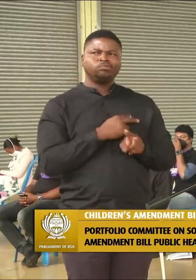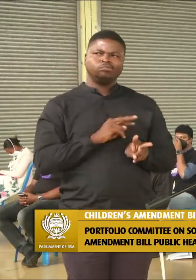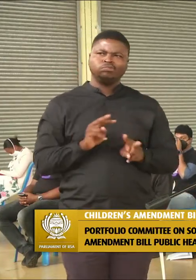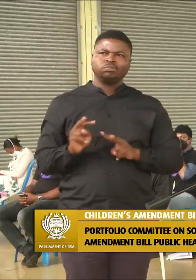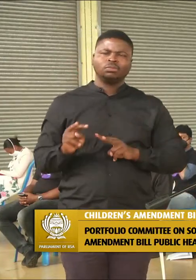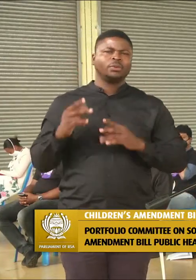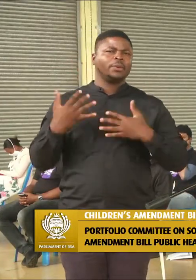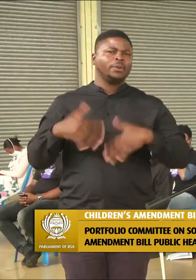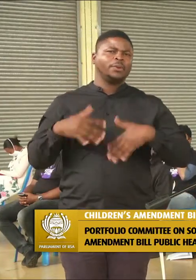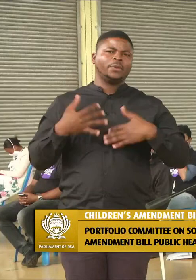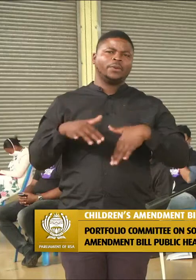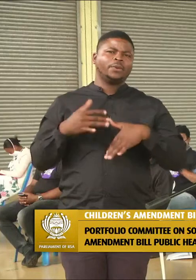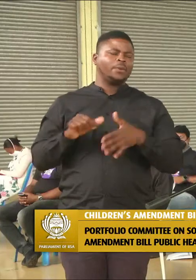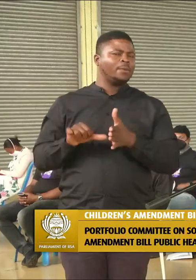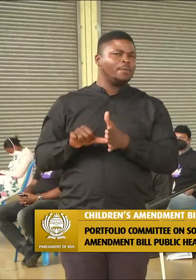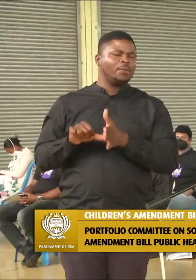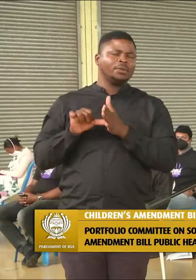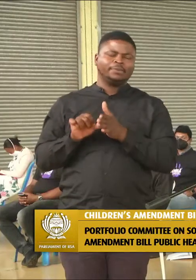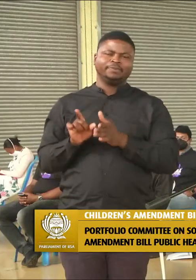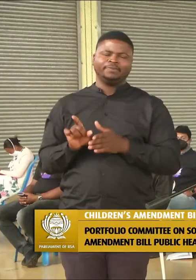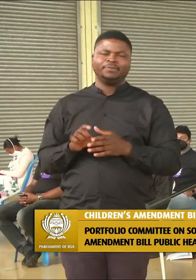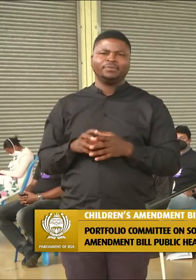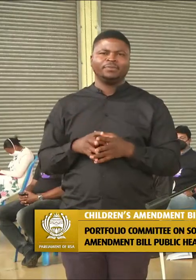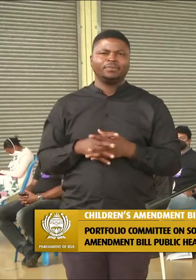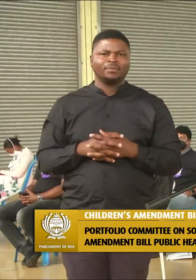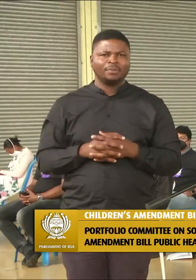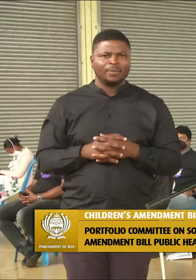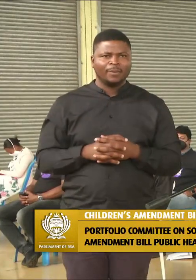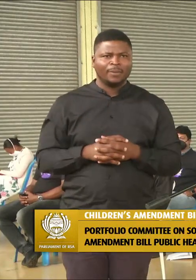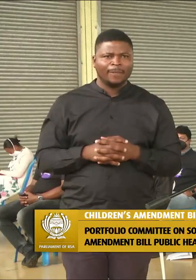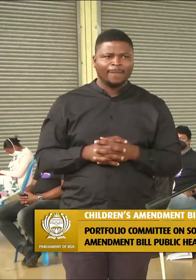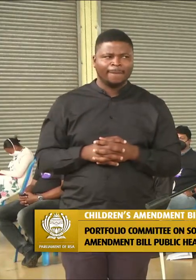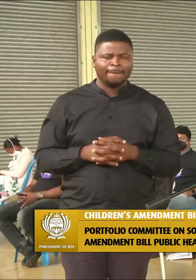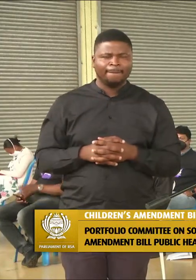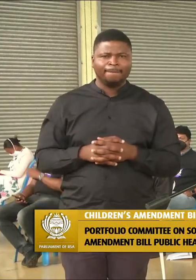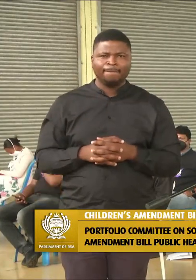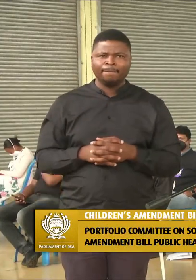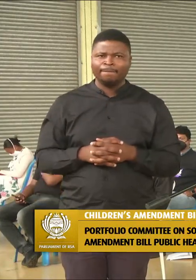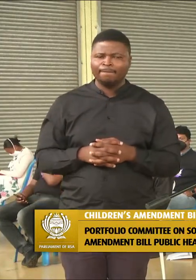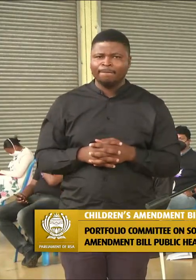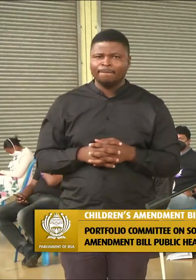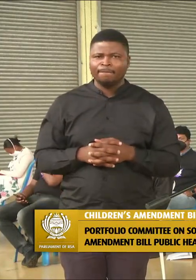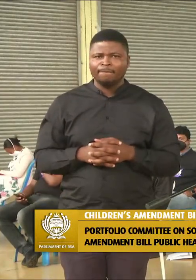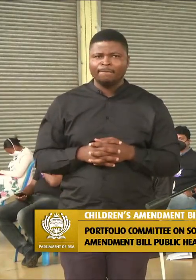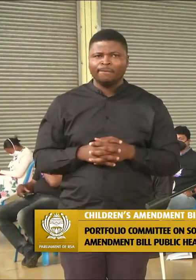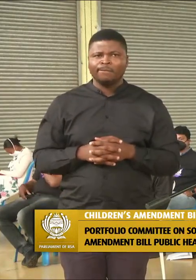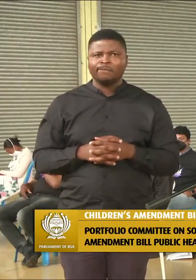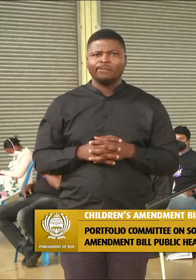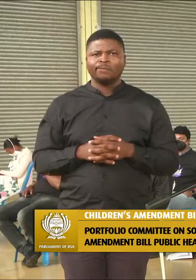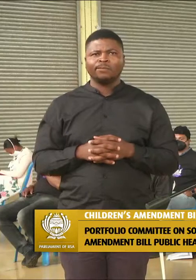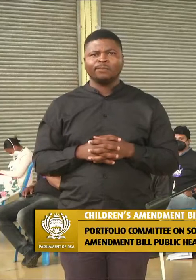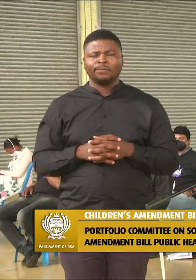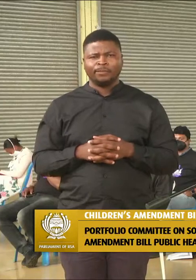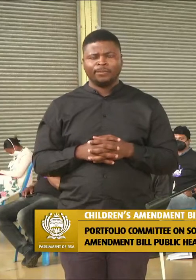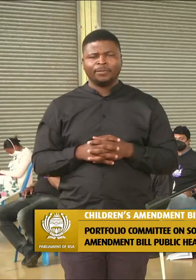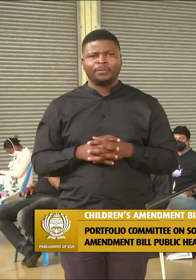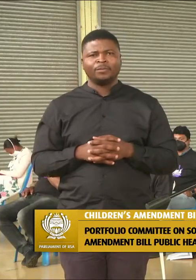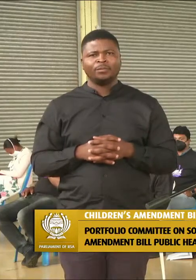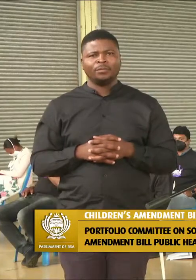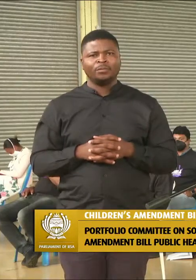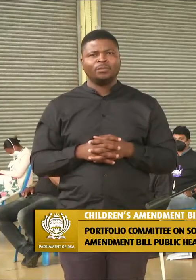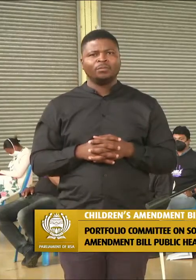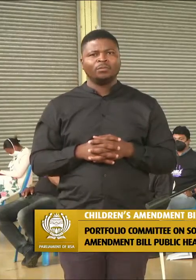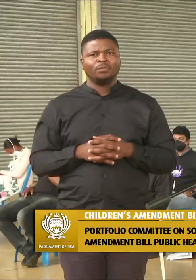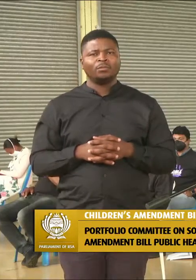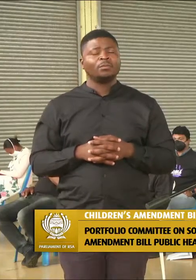have towards their kids. Bekungihlupha kakhulu ukuthi ngithi ngibone ukuthi obaba